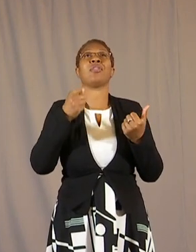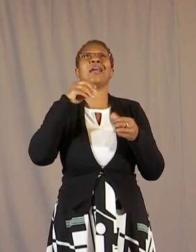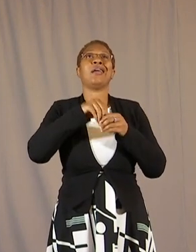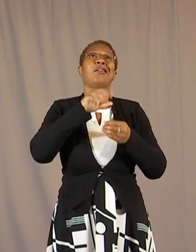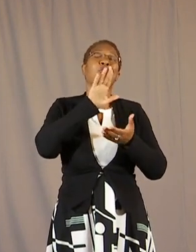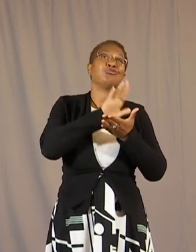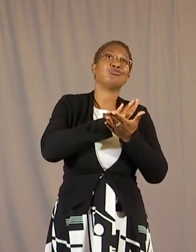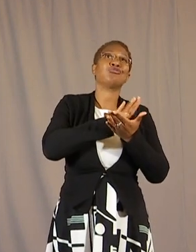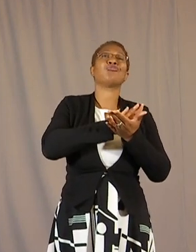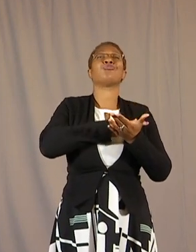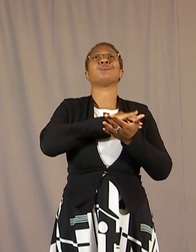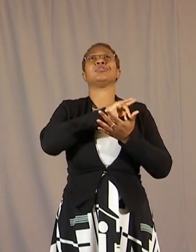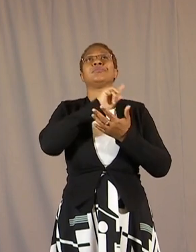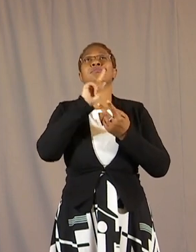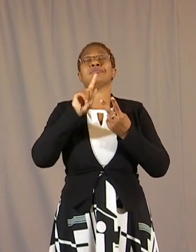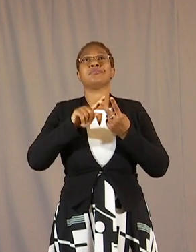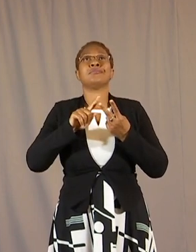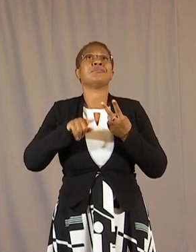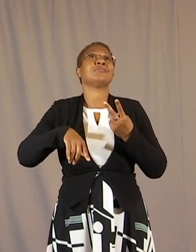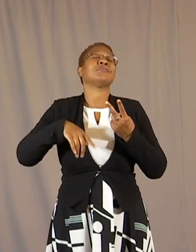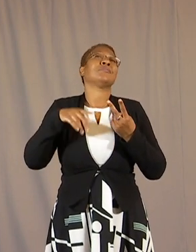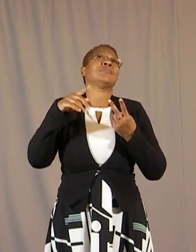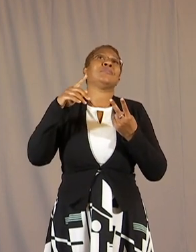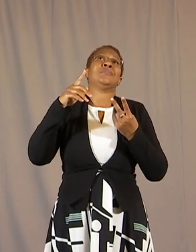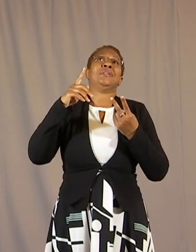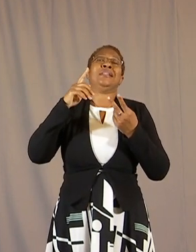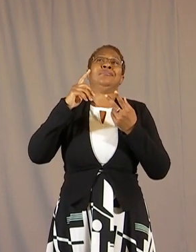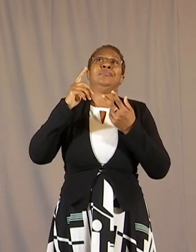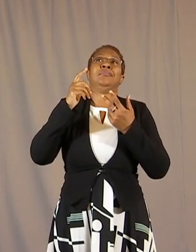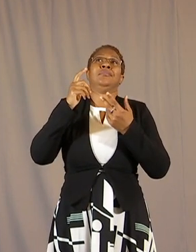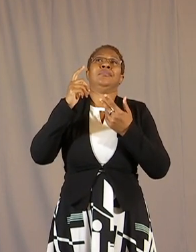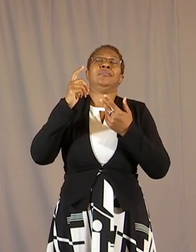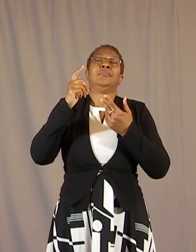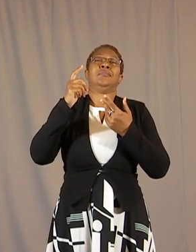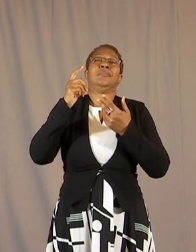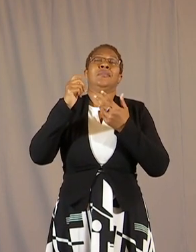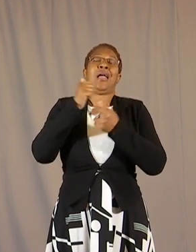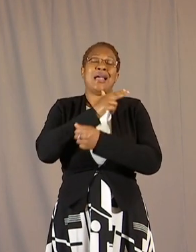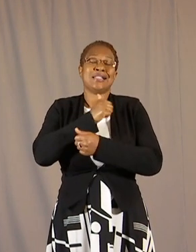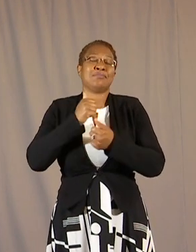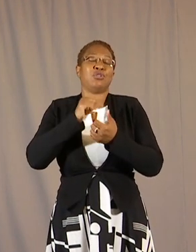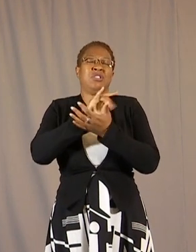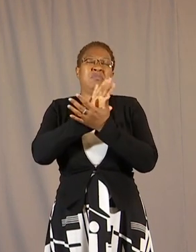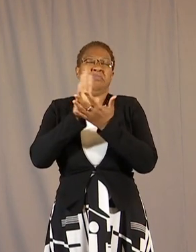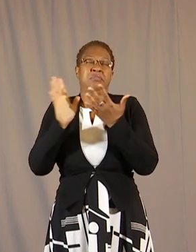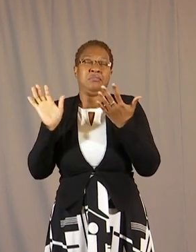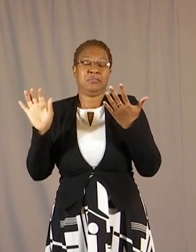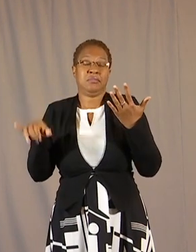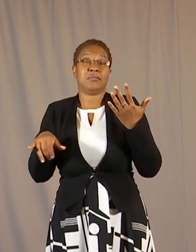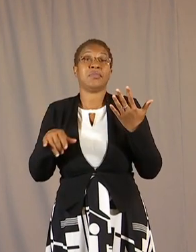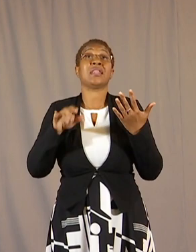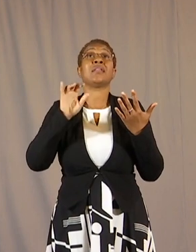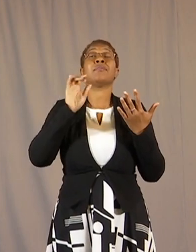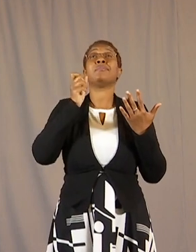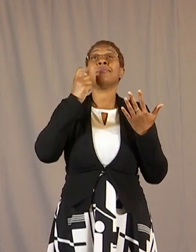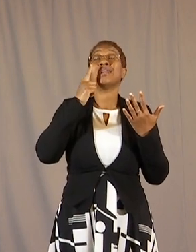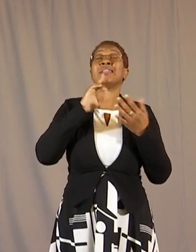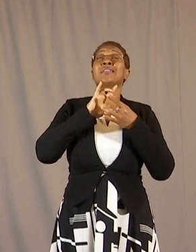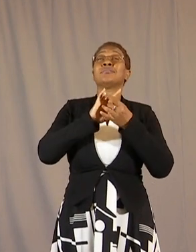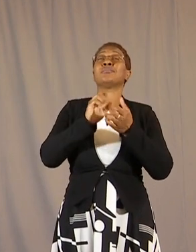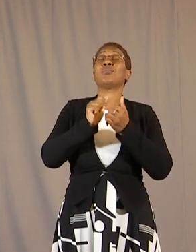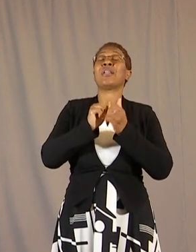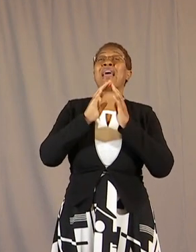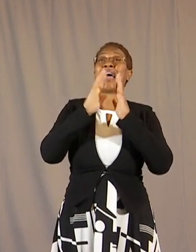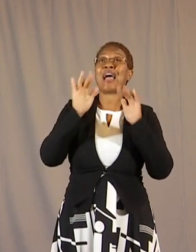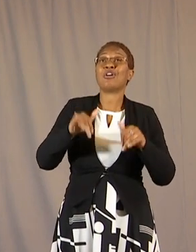increase education, mental health services that are really also all tied to housing and transportation.